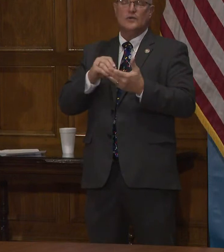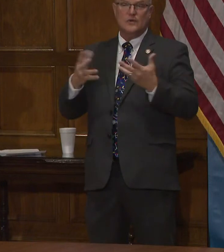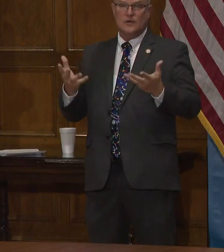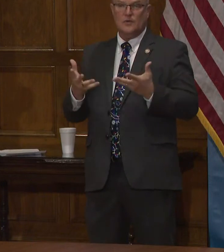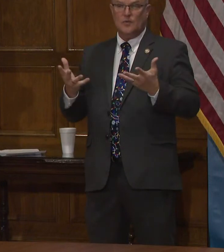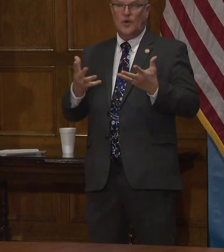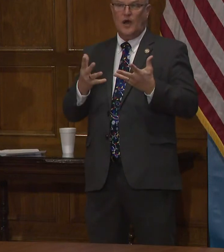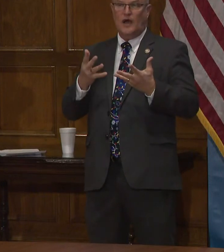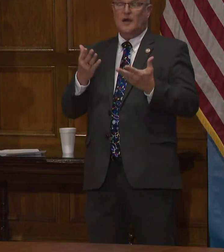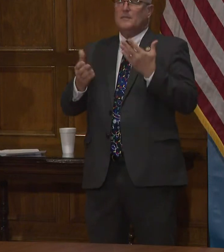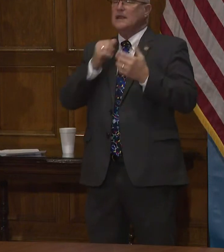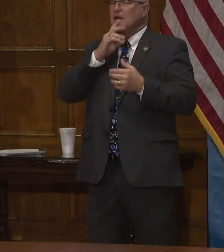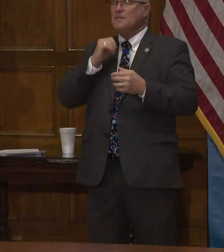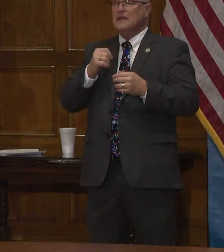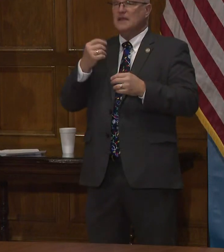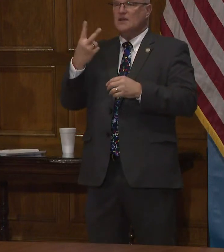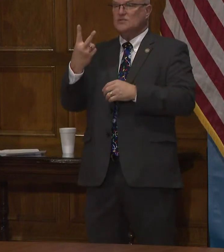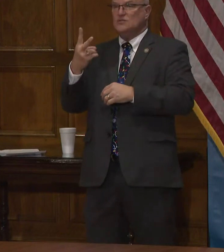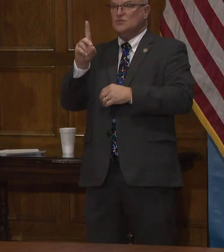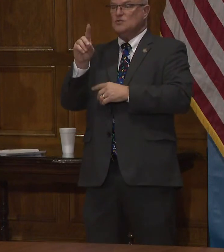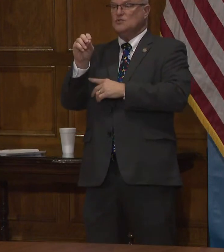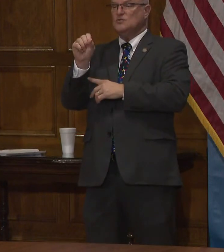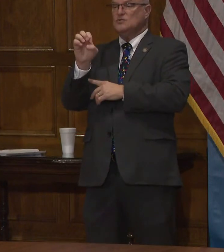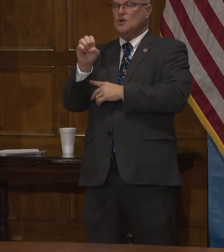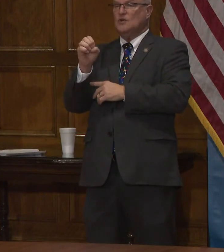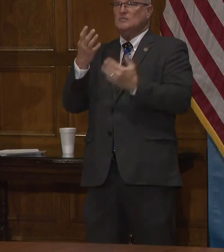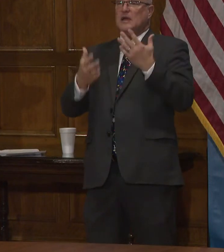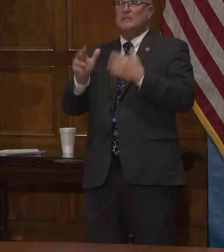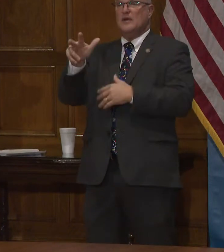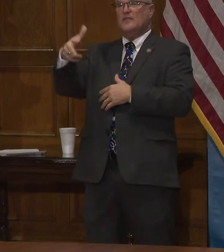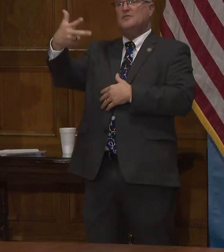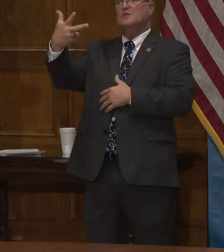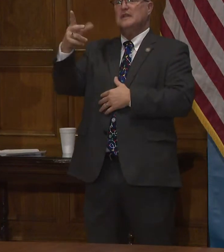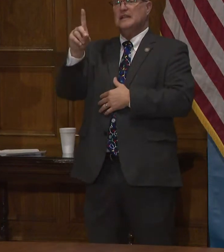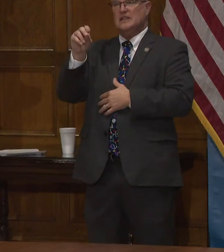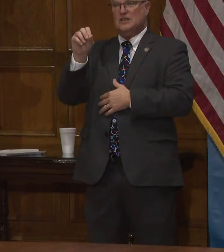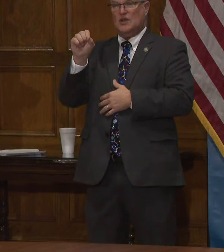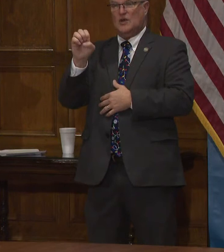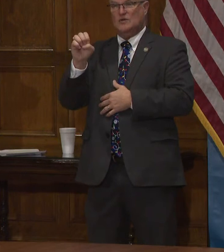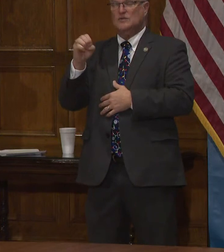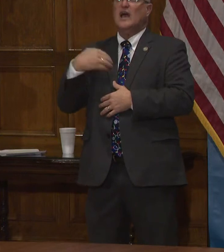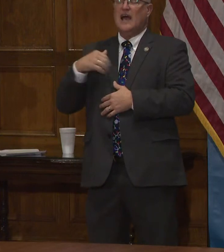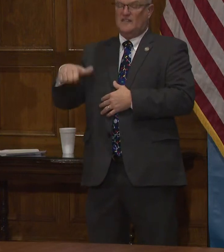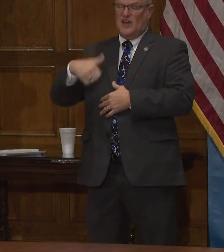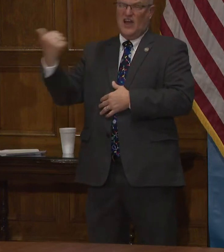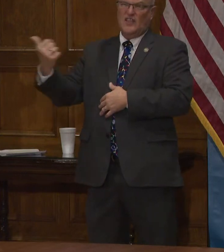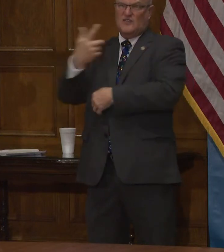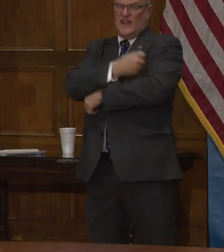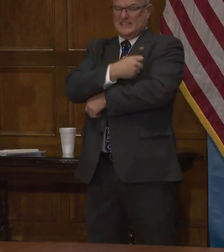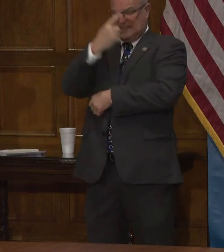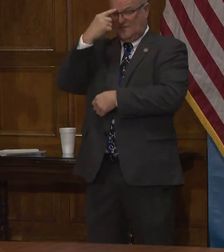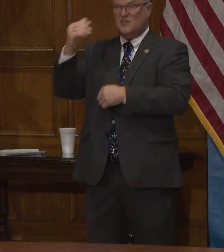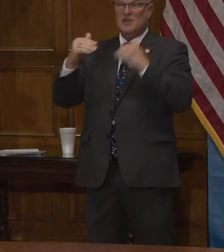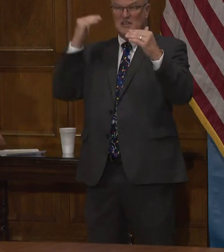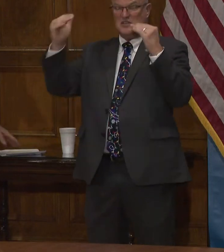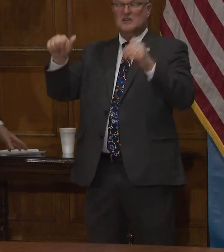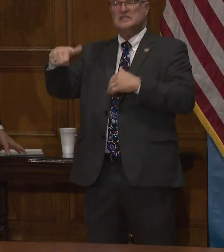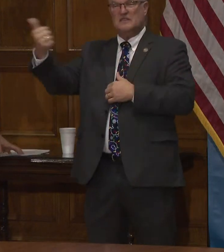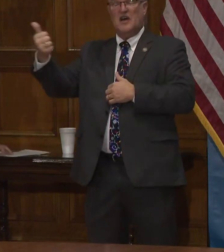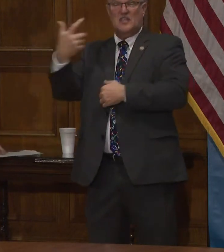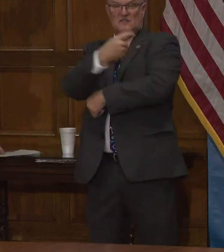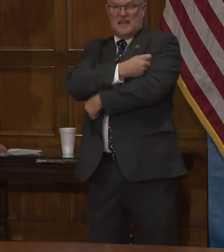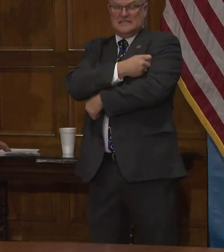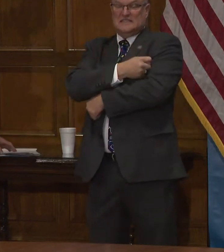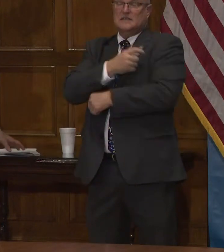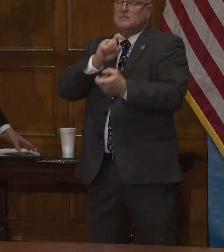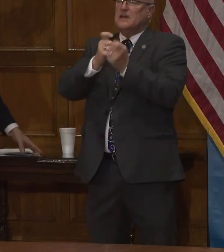that this may not just be a 2-dose vaccine, this may be a 3-dose vaccine. We have vaccines that are 3-dose vaccines, especially for adults, and this may change